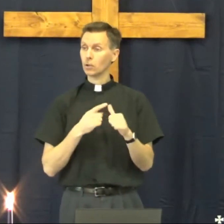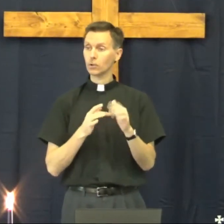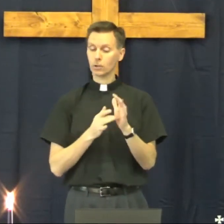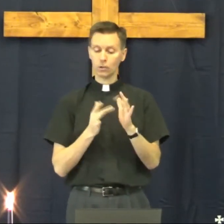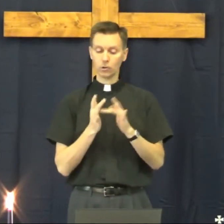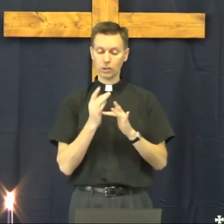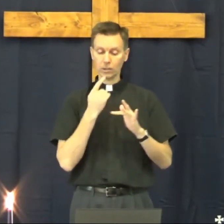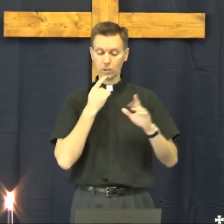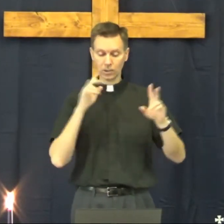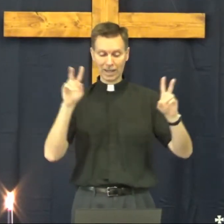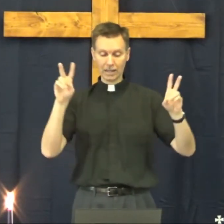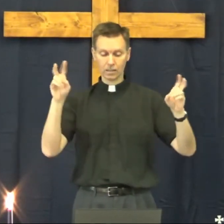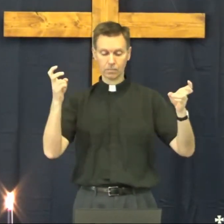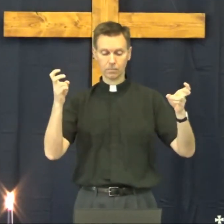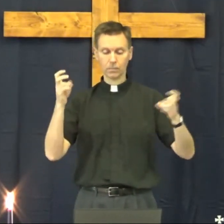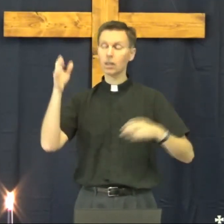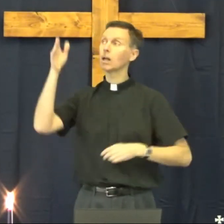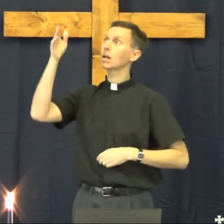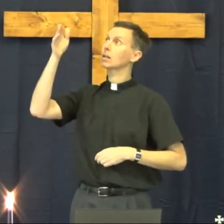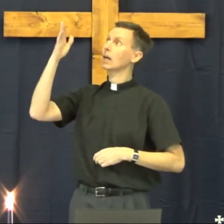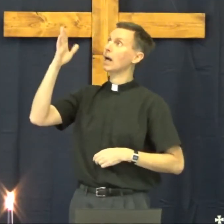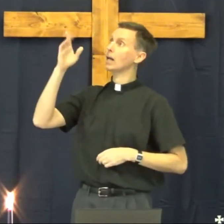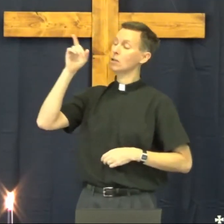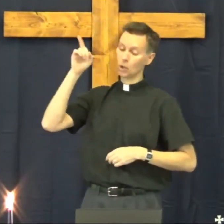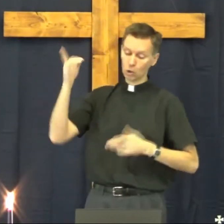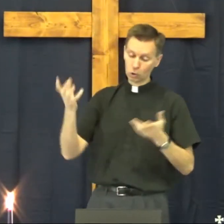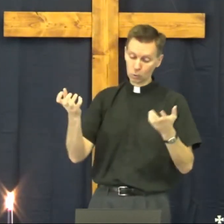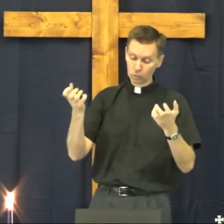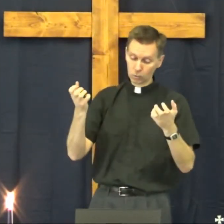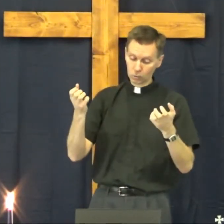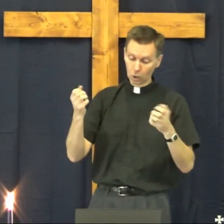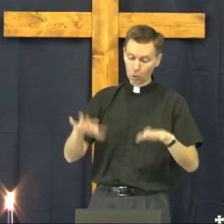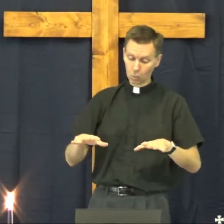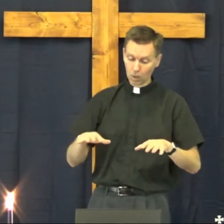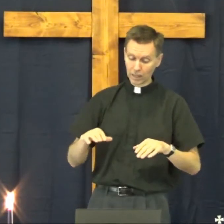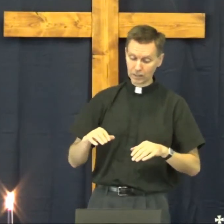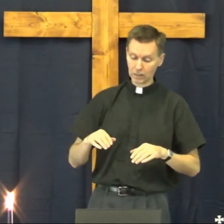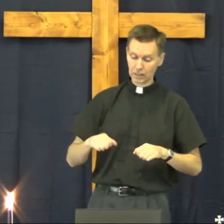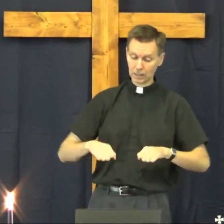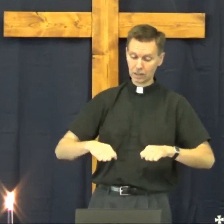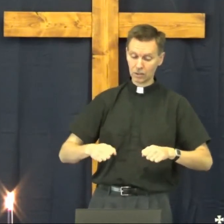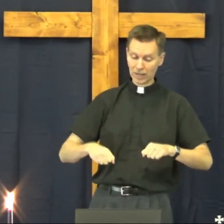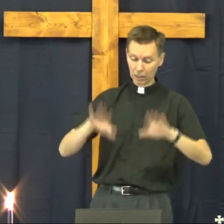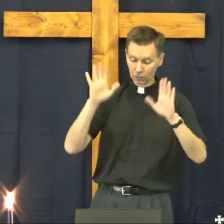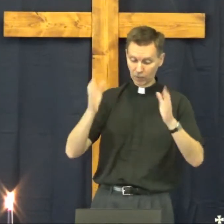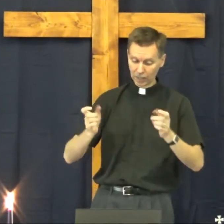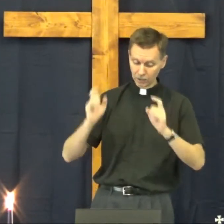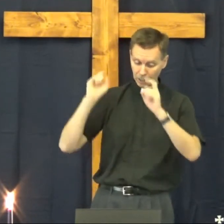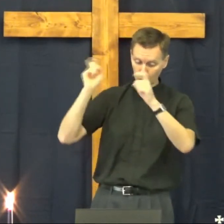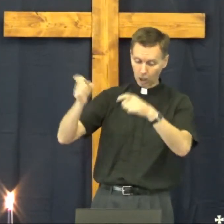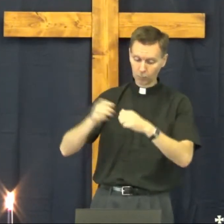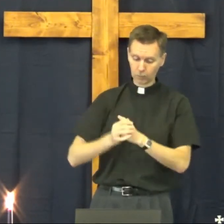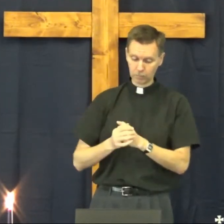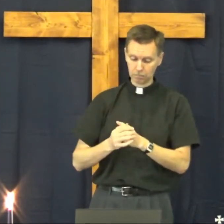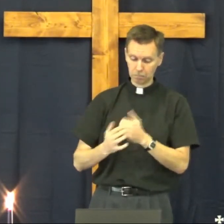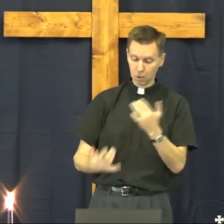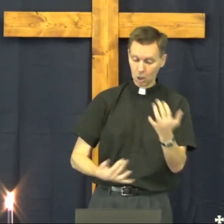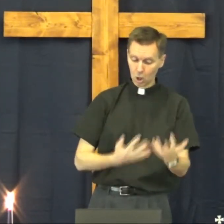First, Jesus said, God, you don't want sacrifice and offering.